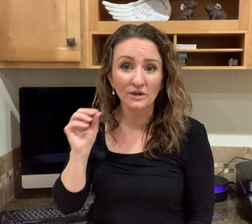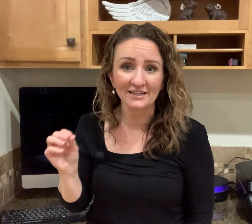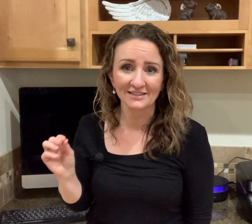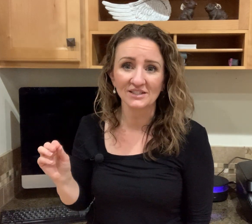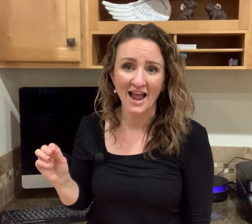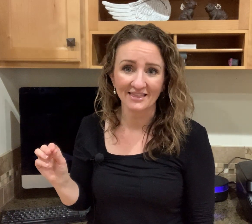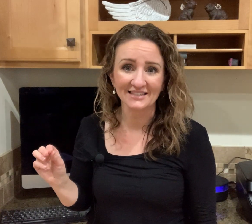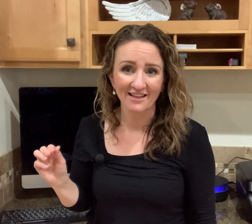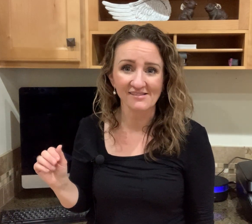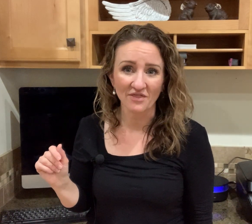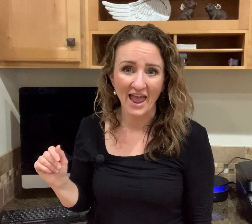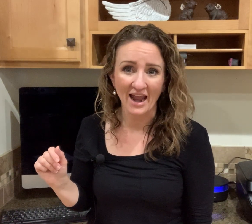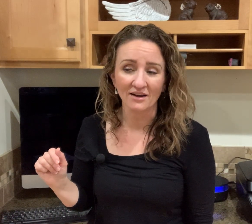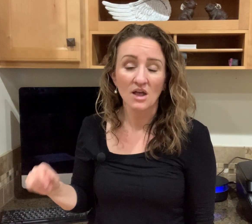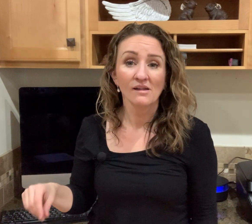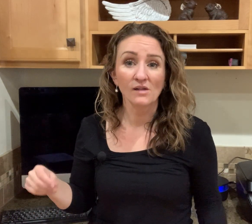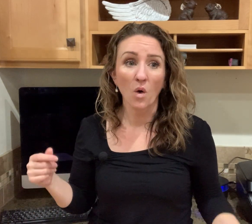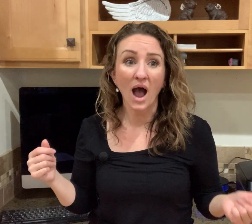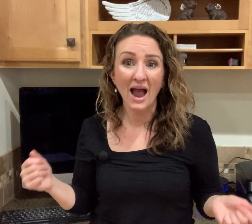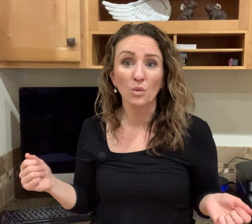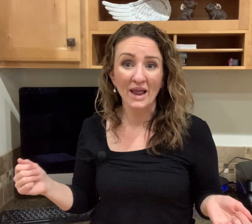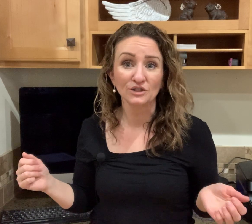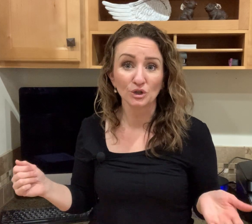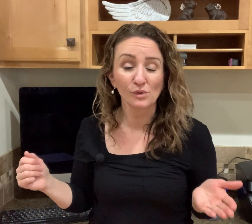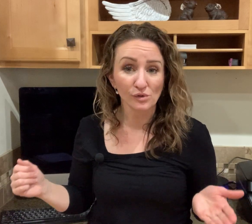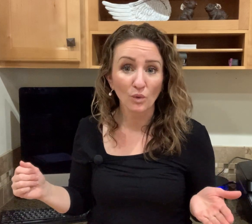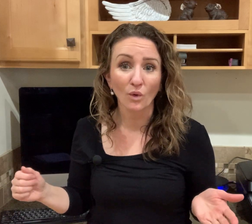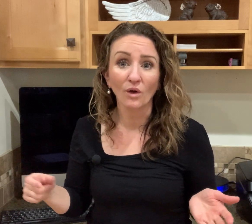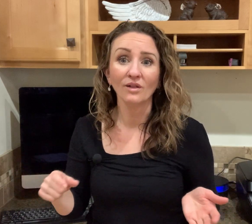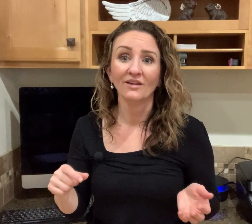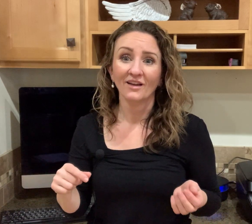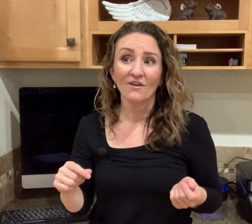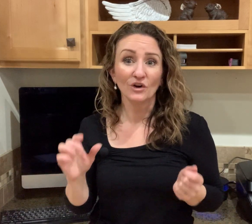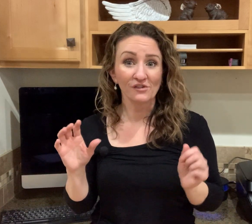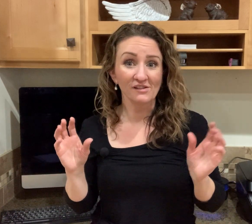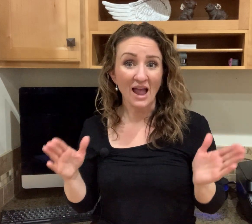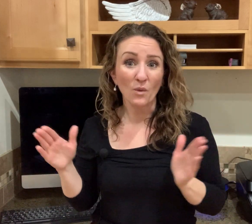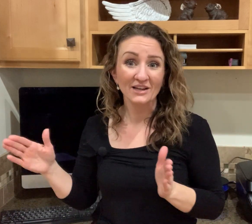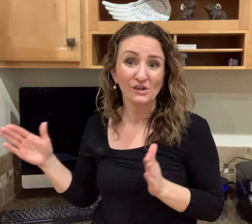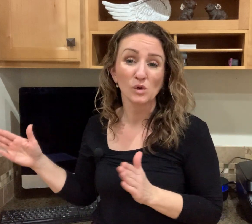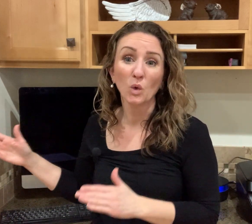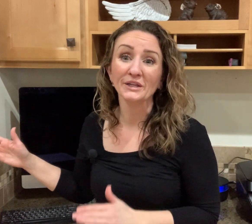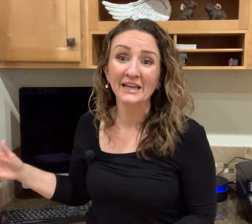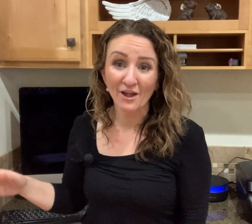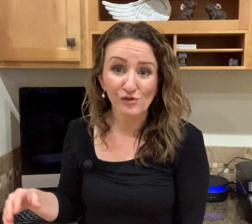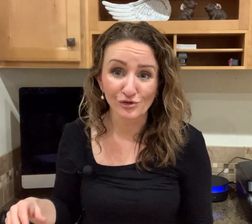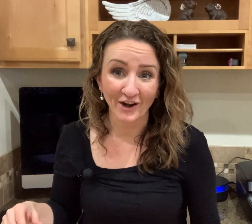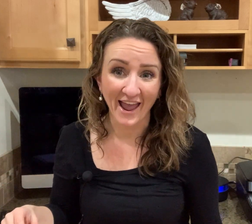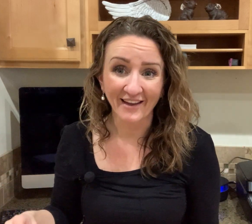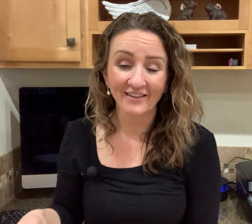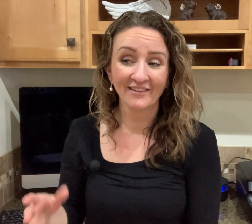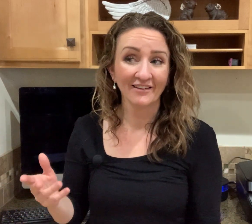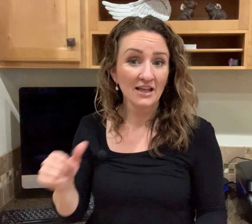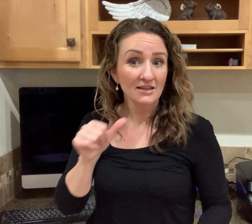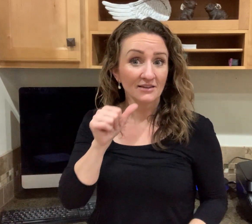need to sign the tense at the end. So I went to school versus I went to school yesterday.